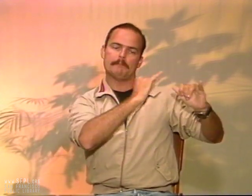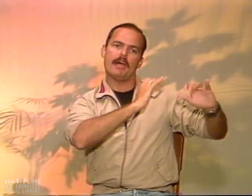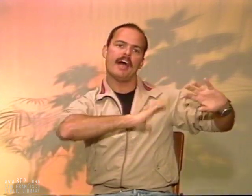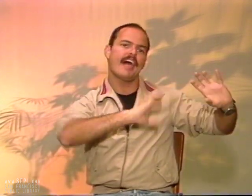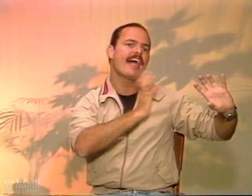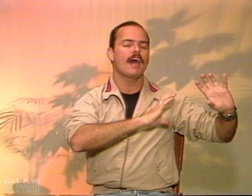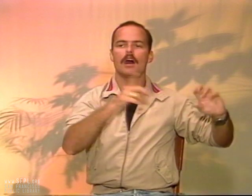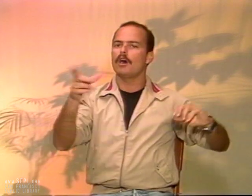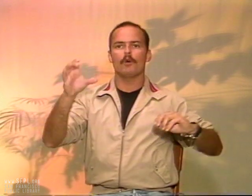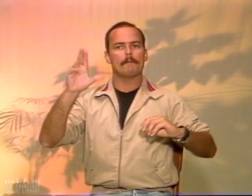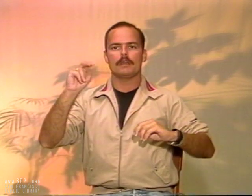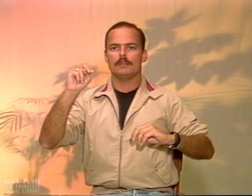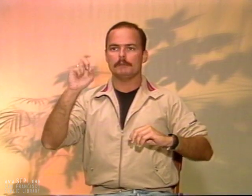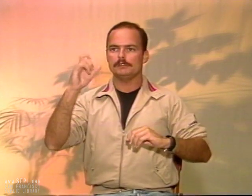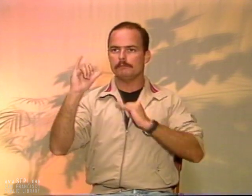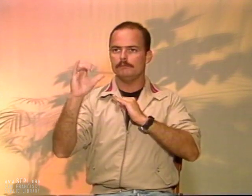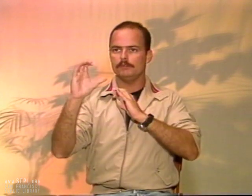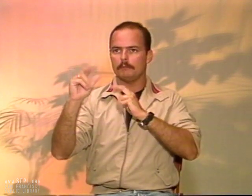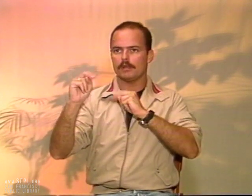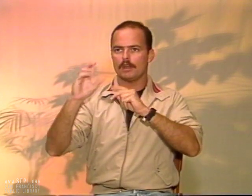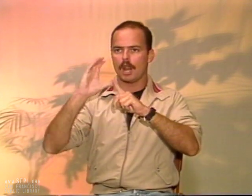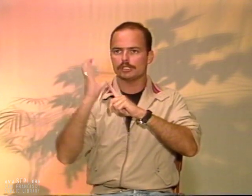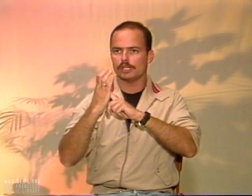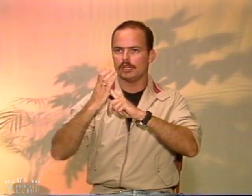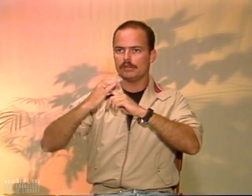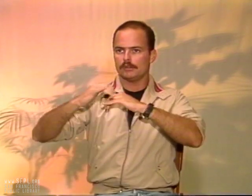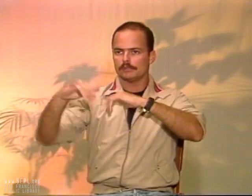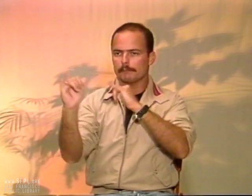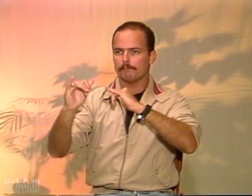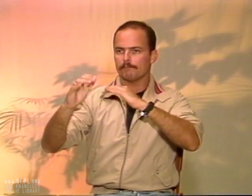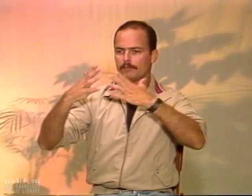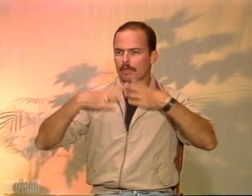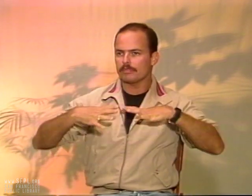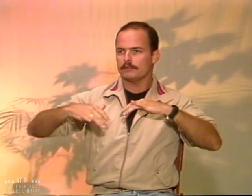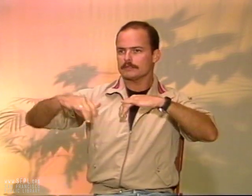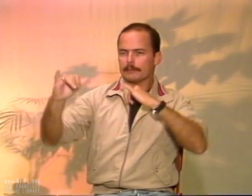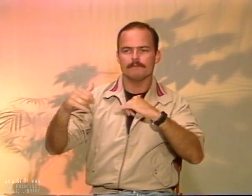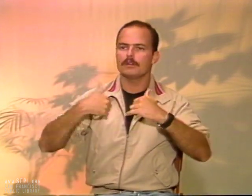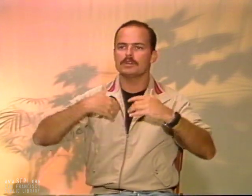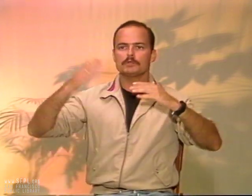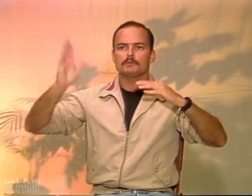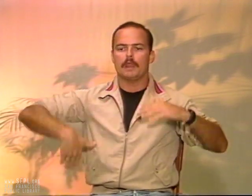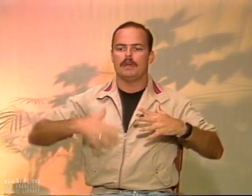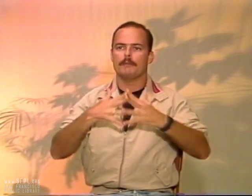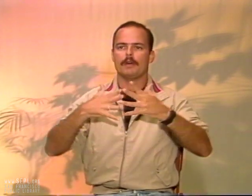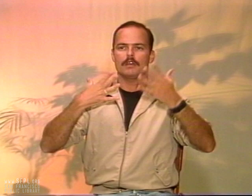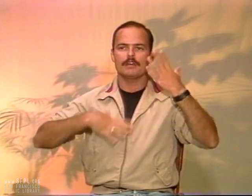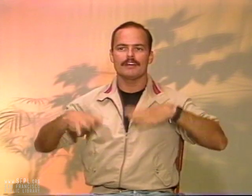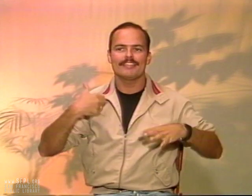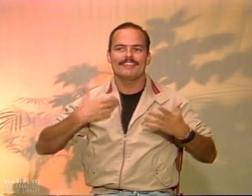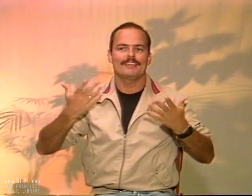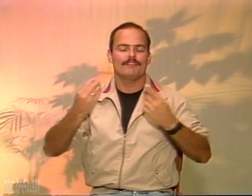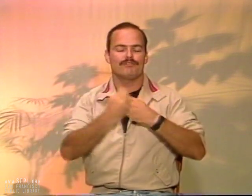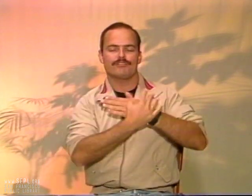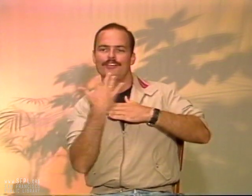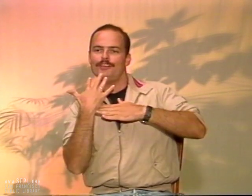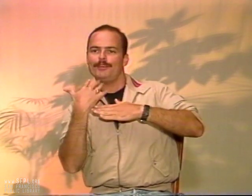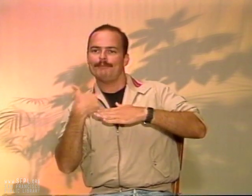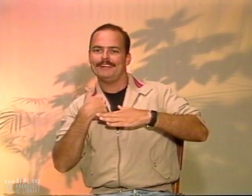or whatever, that you are deaf and can sign. That is most important. In Cuban culture, you have to be Cuban, dress the same, act the